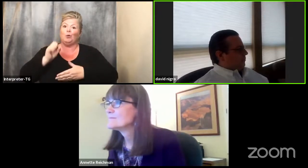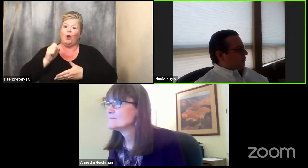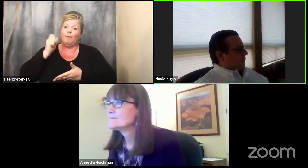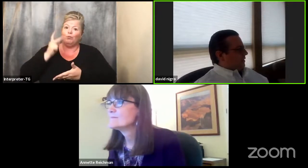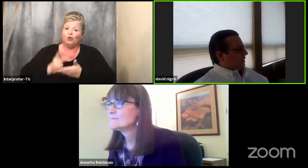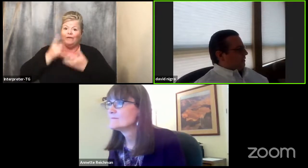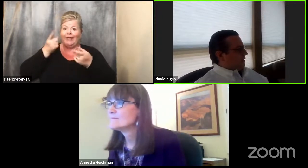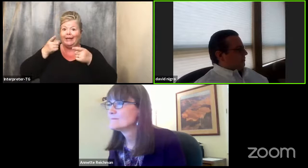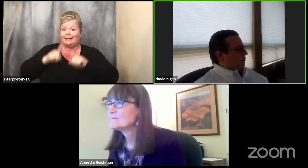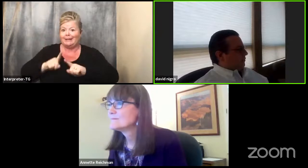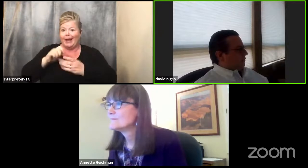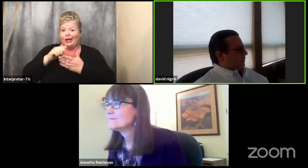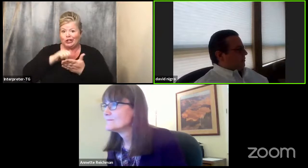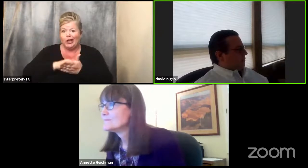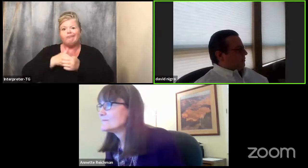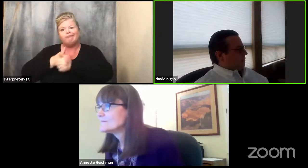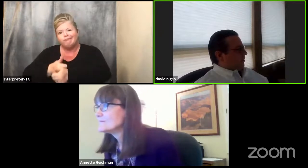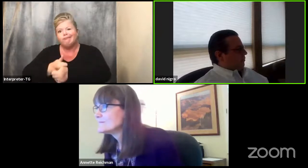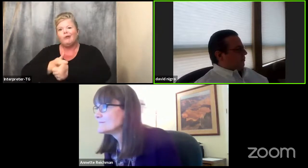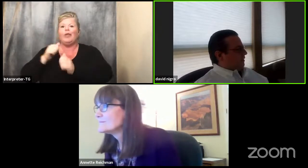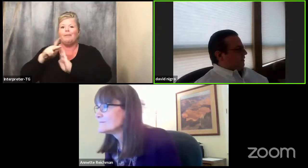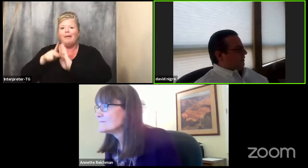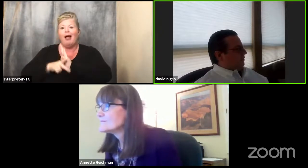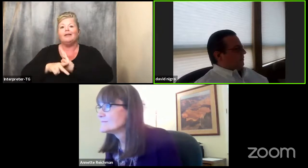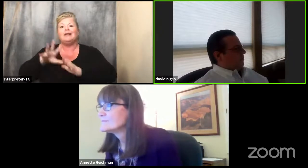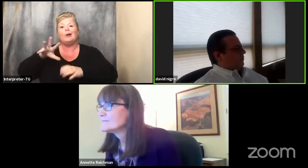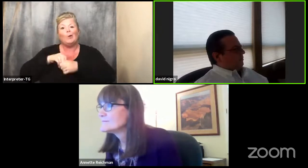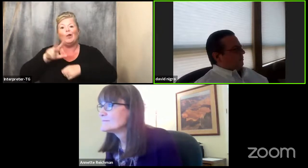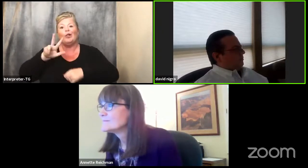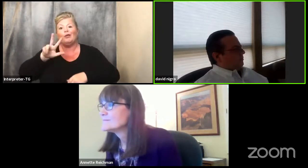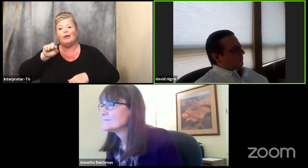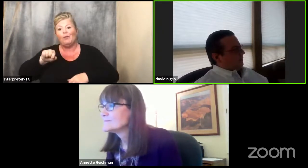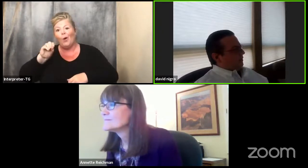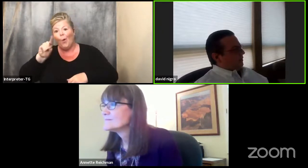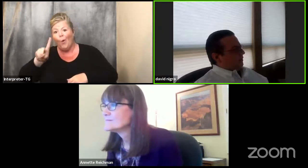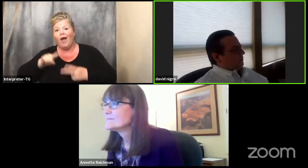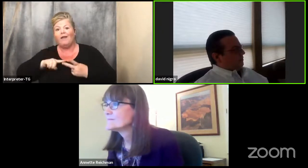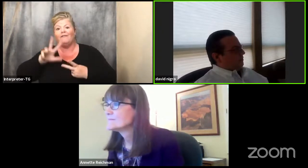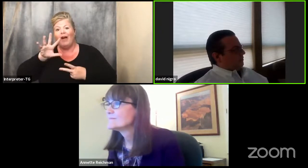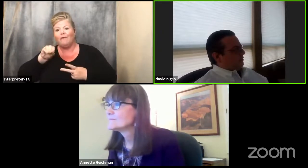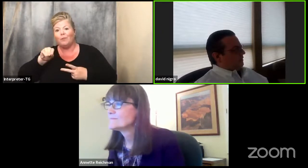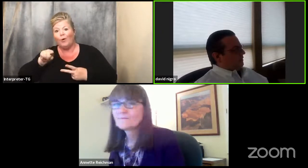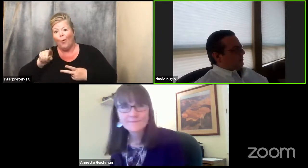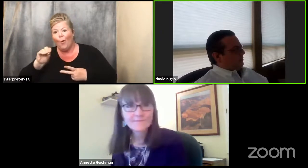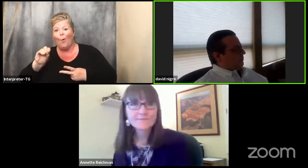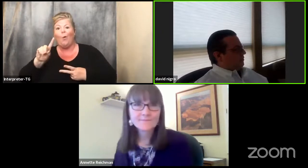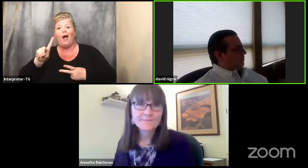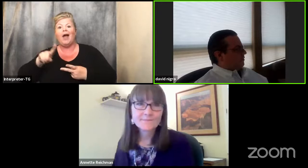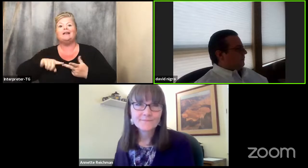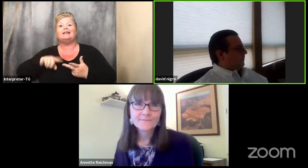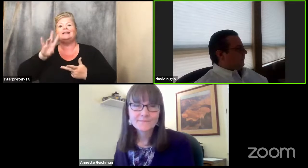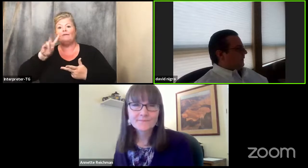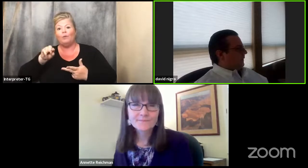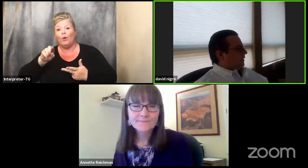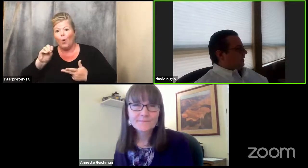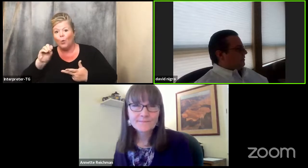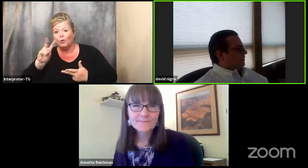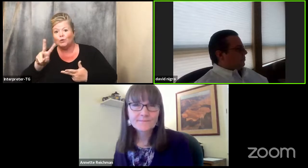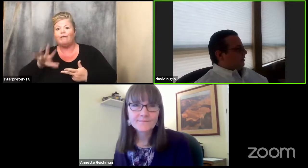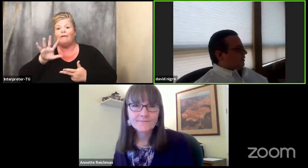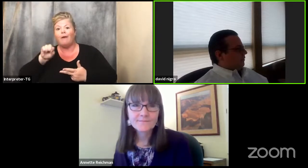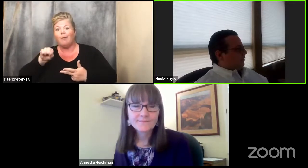consistent with board policies to include items 3.01, 5.01, 5.02, 7.02,